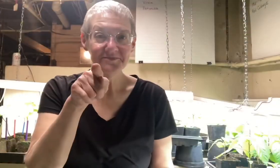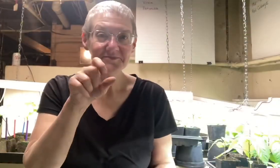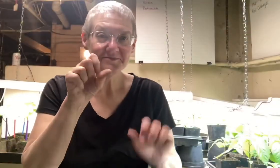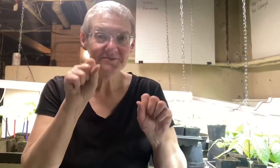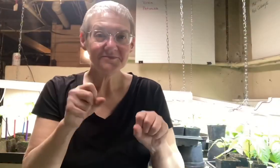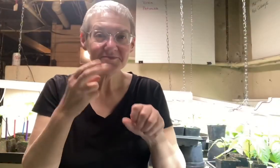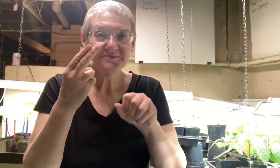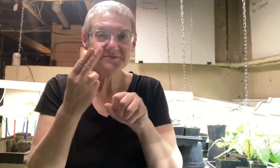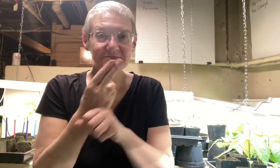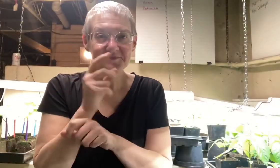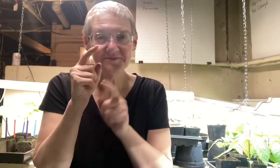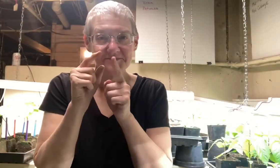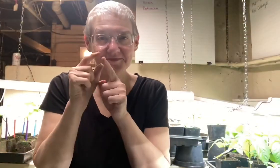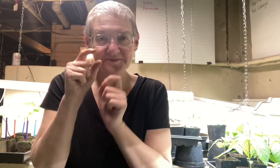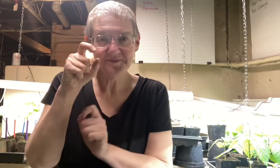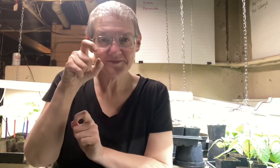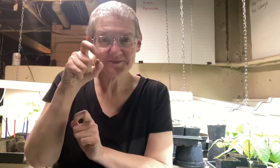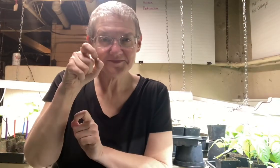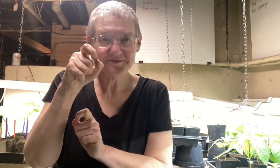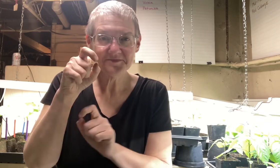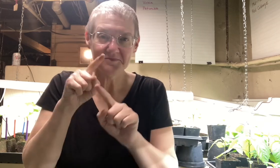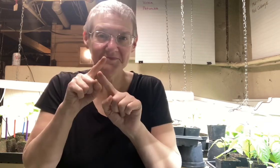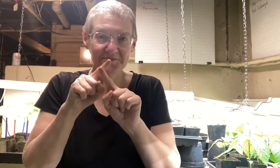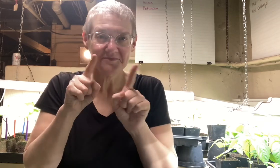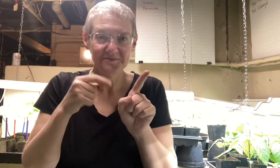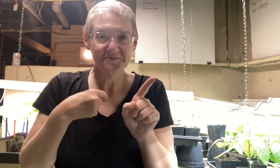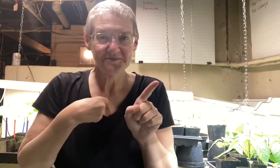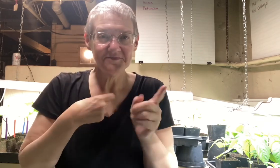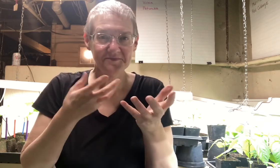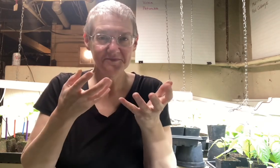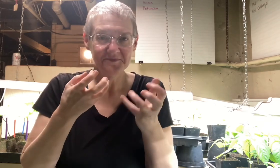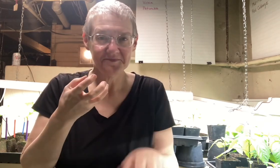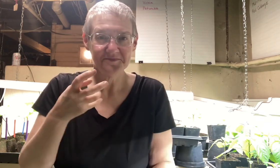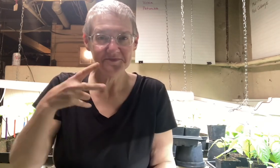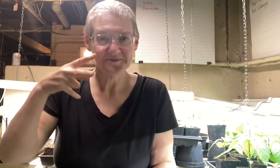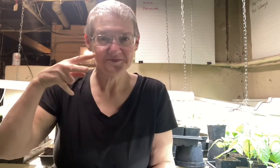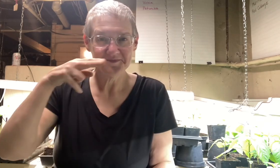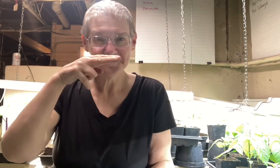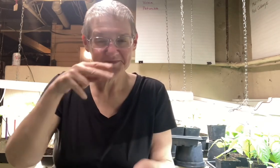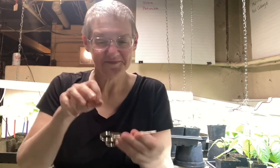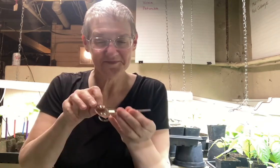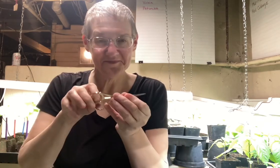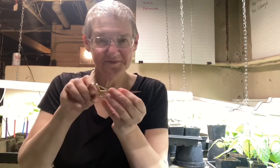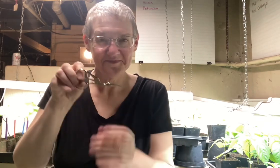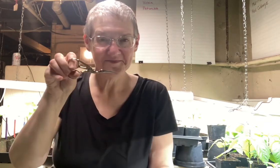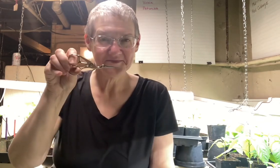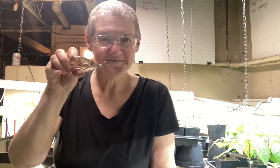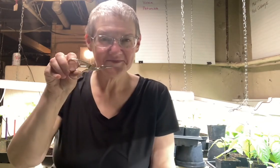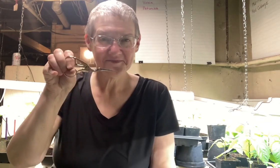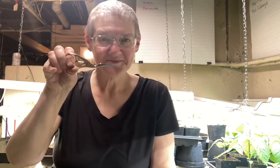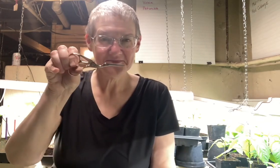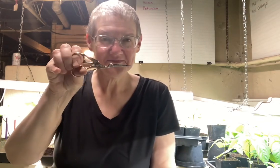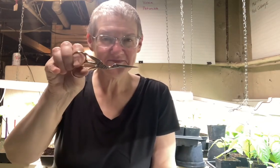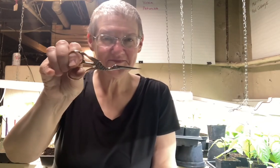Now you can use your fingers, but I'm going to use these embroidery scissors.